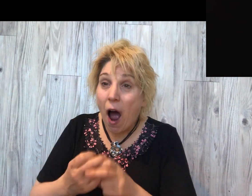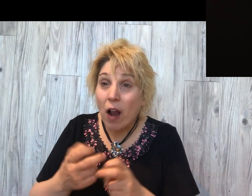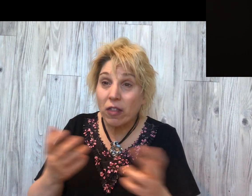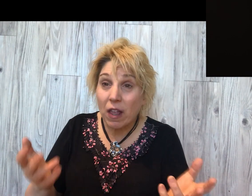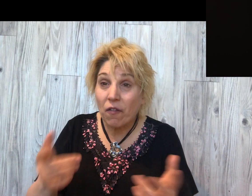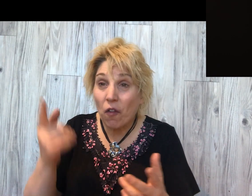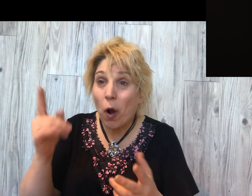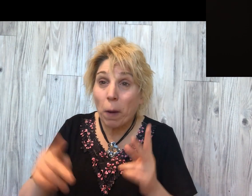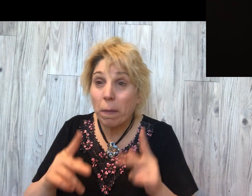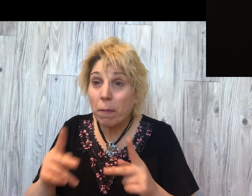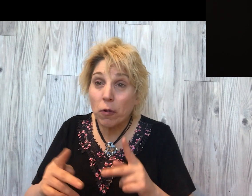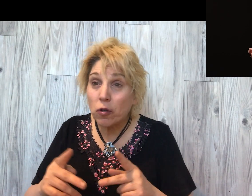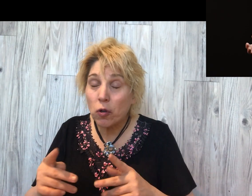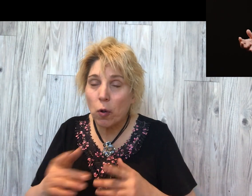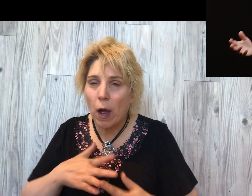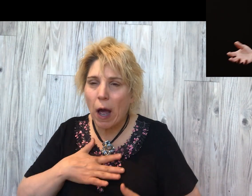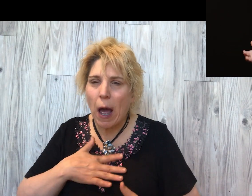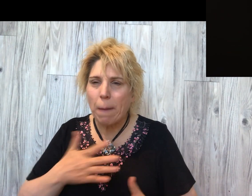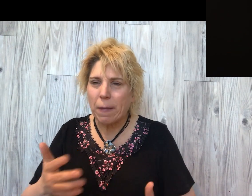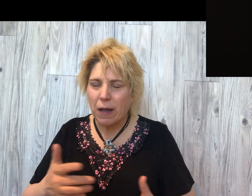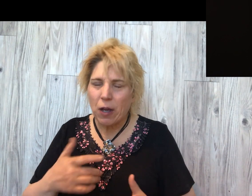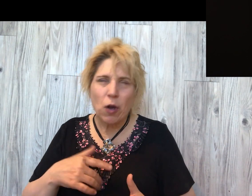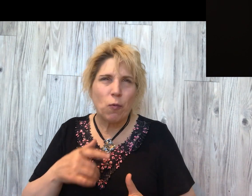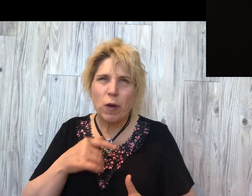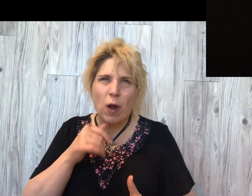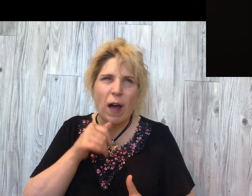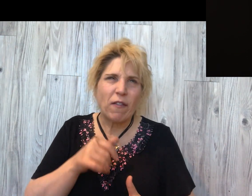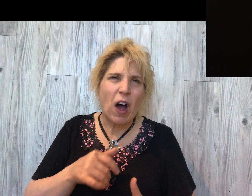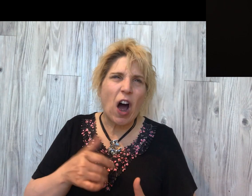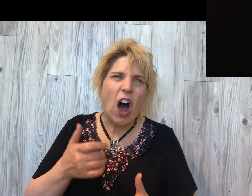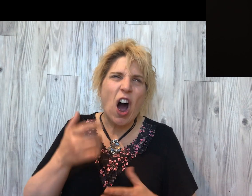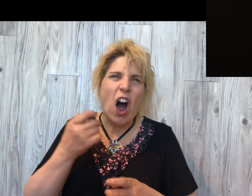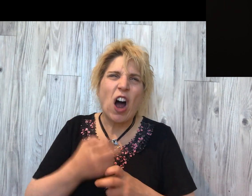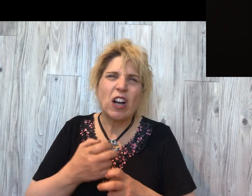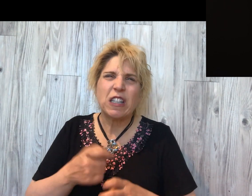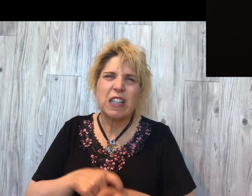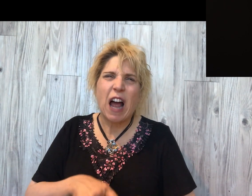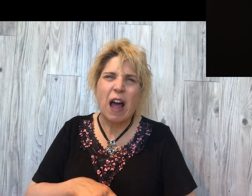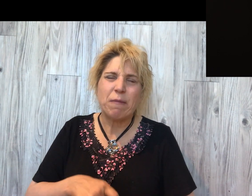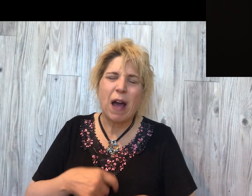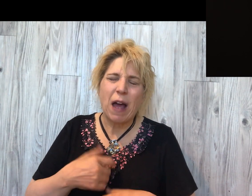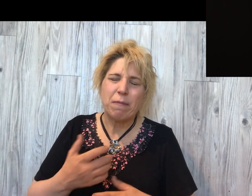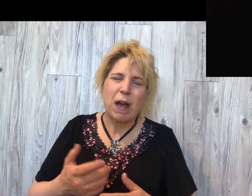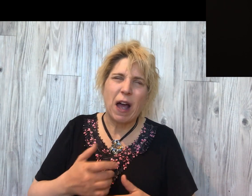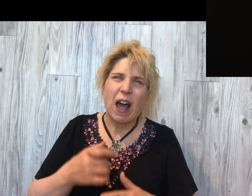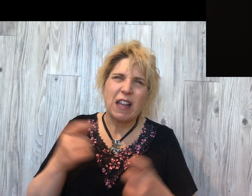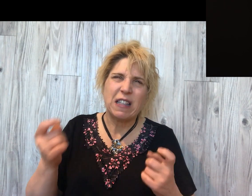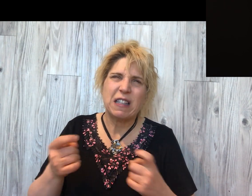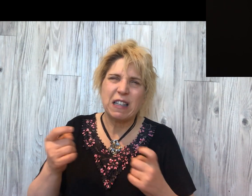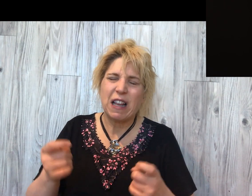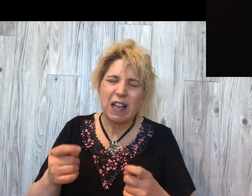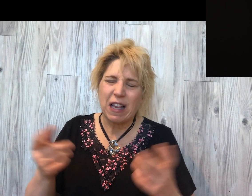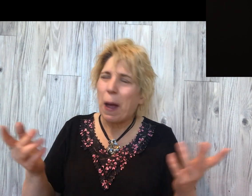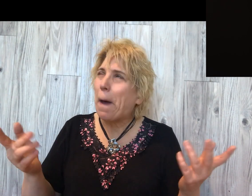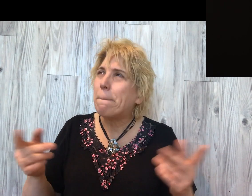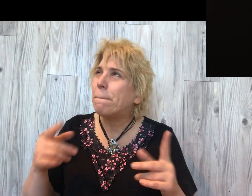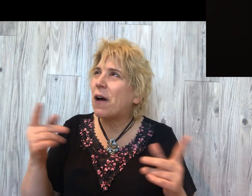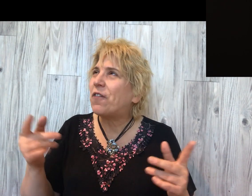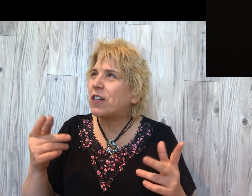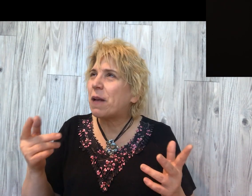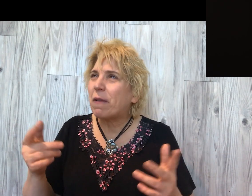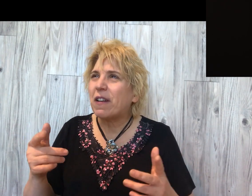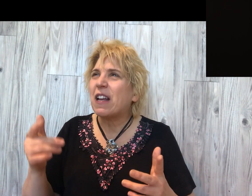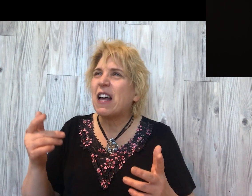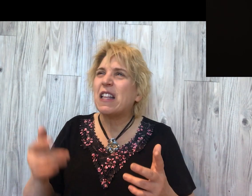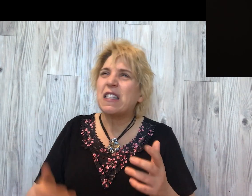admit. Now, some of us don't have a hard time recognizing and admitting and acknowledging our sinfulness. But for some